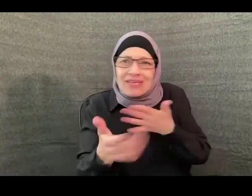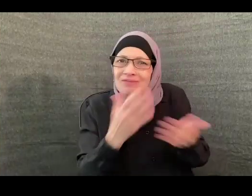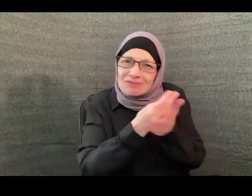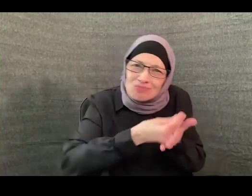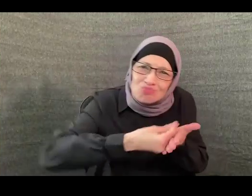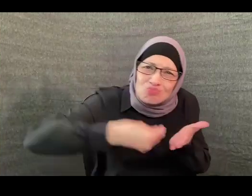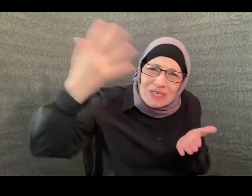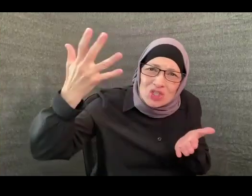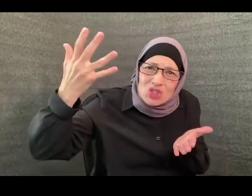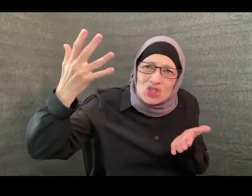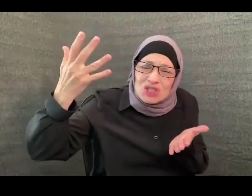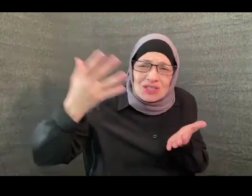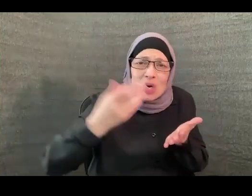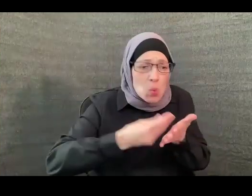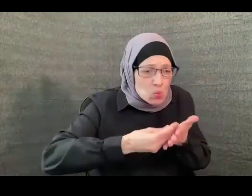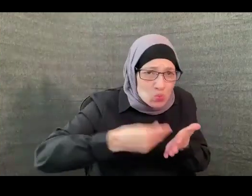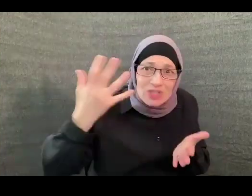they will be the losers.